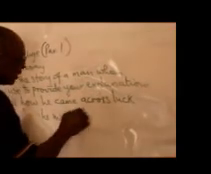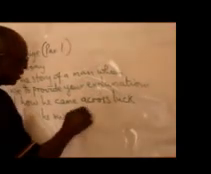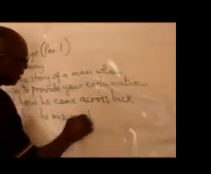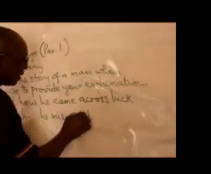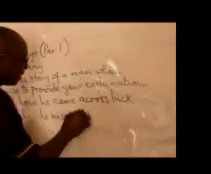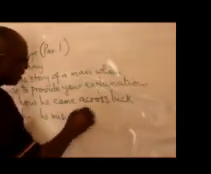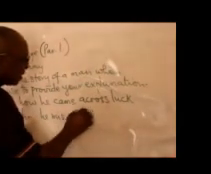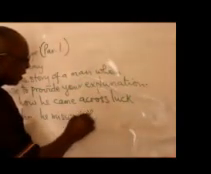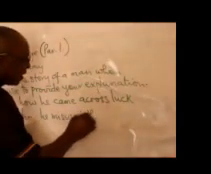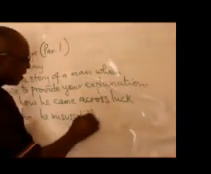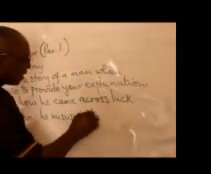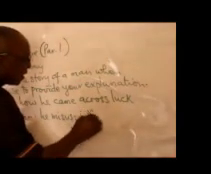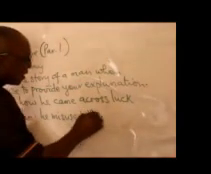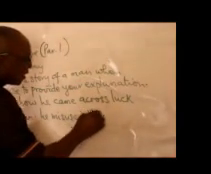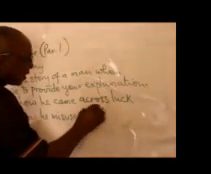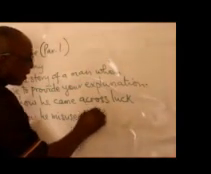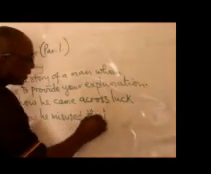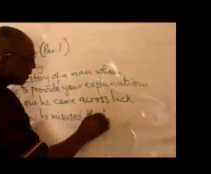the lock.